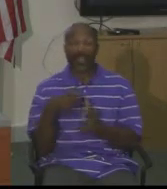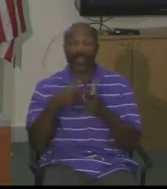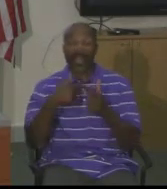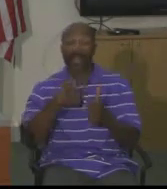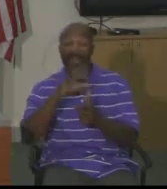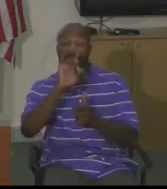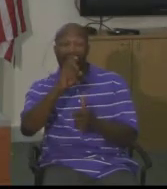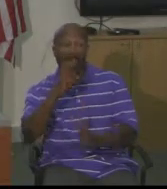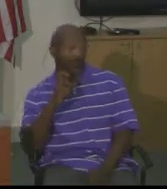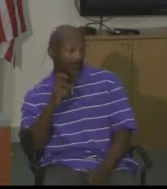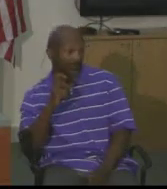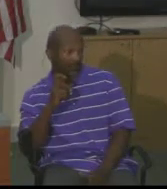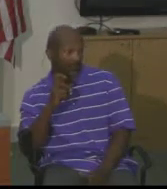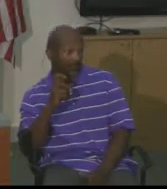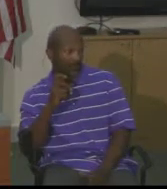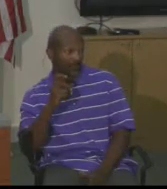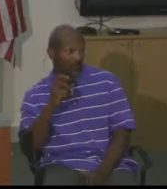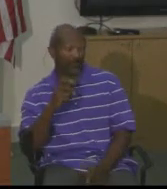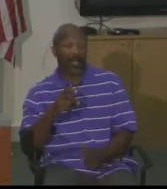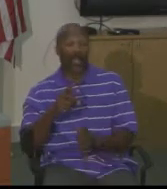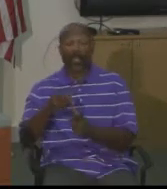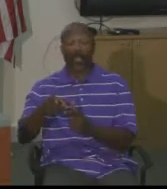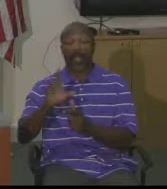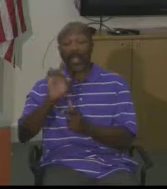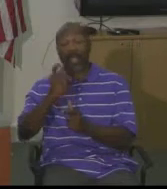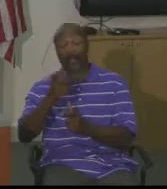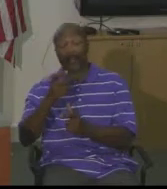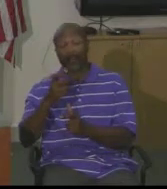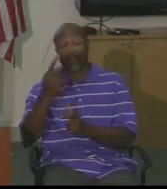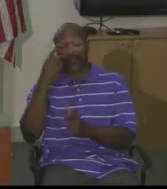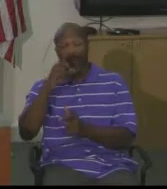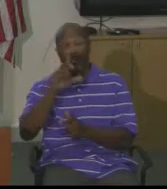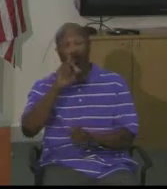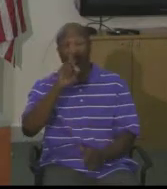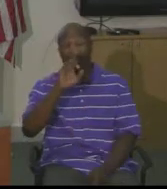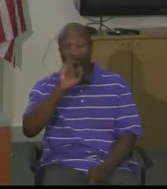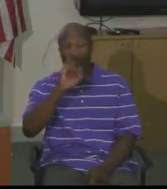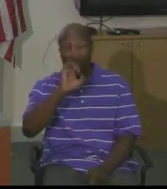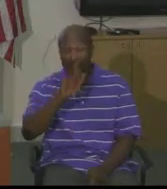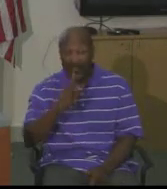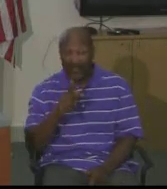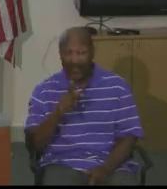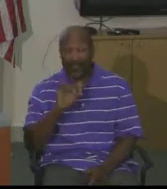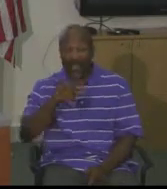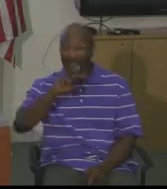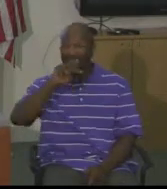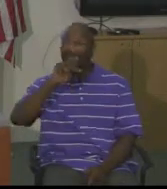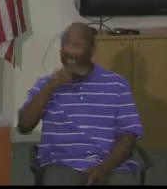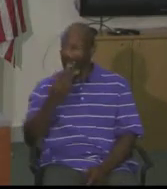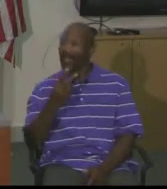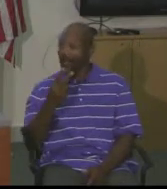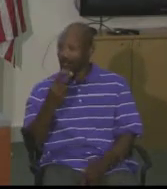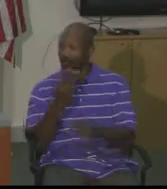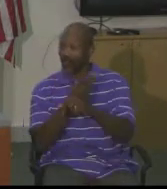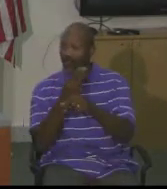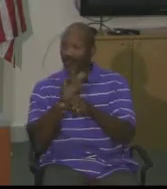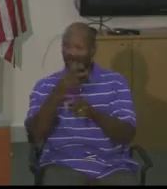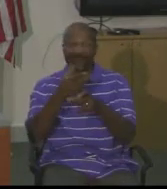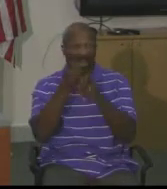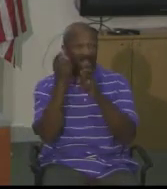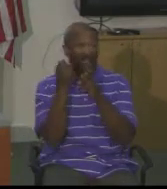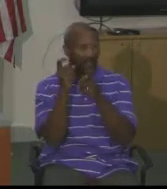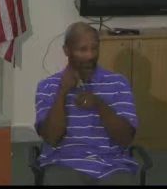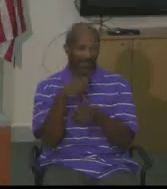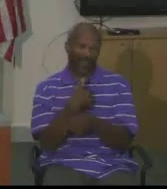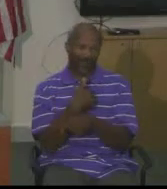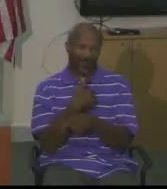lane. And the 8x lane may be used for the disk controller because that's the second fastest thing that I